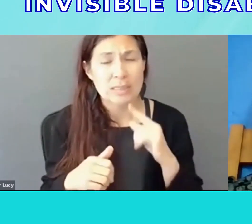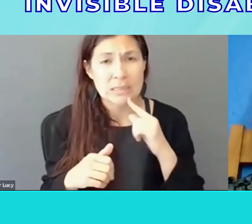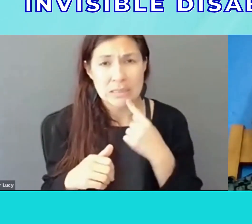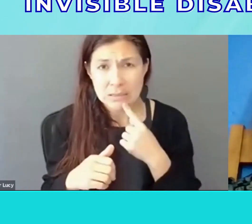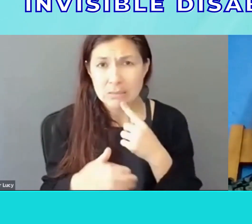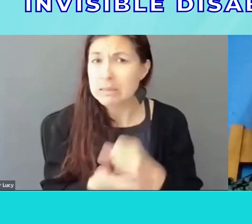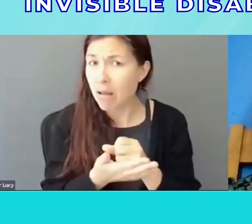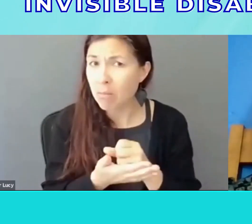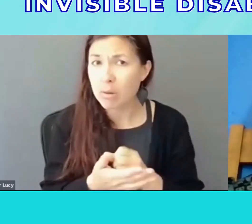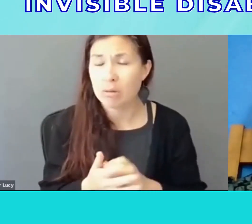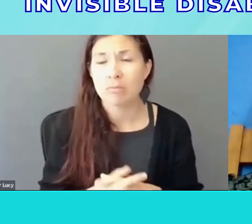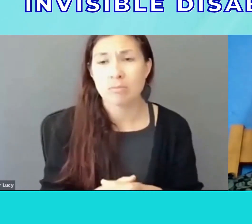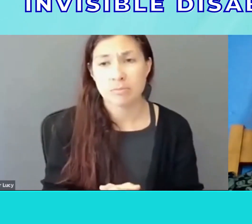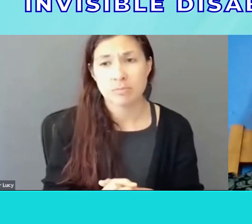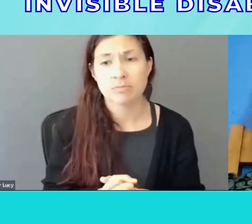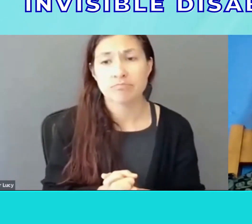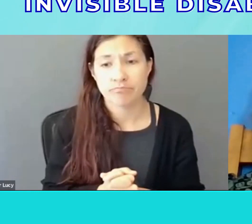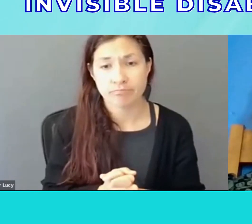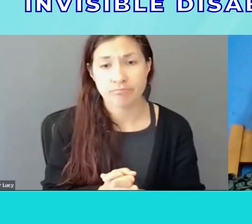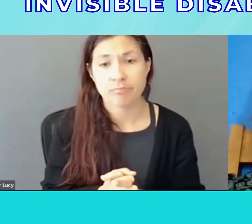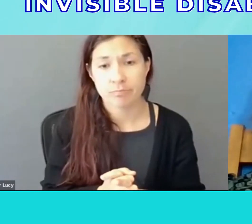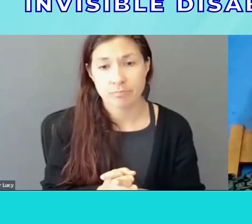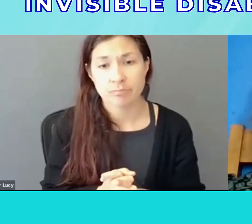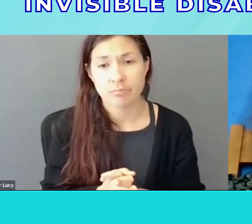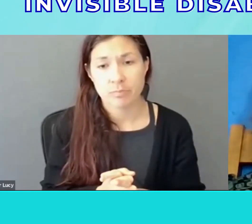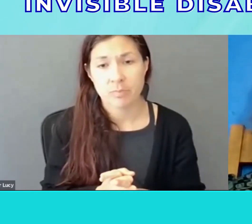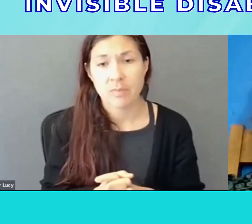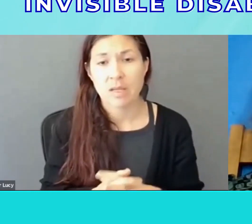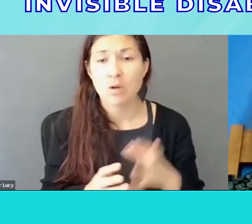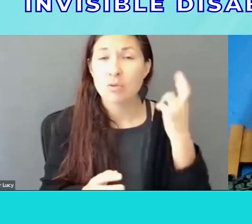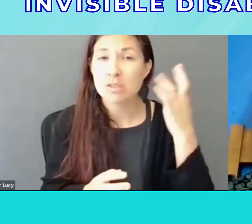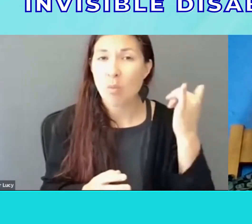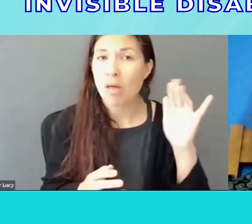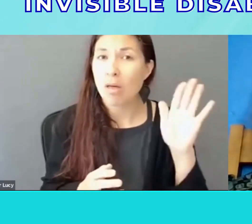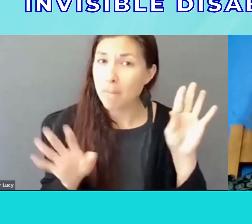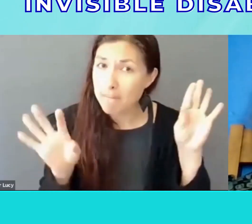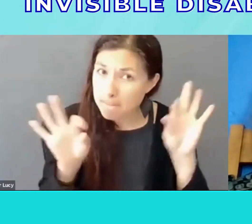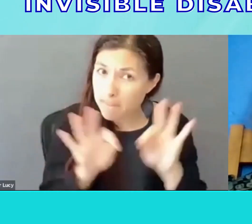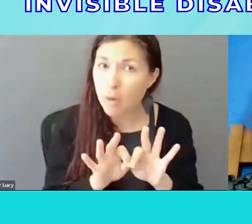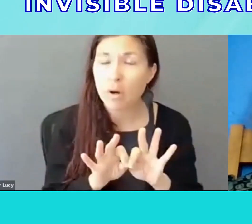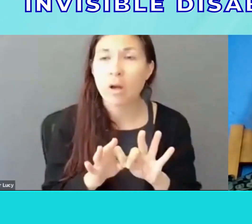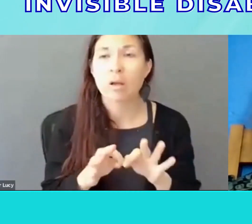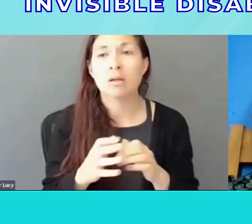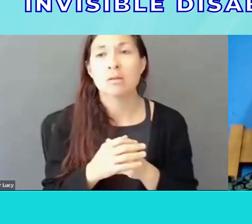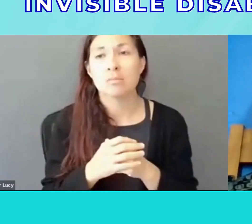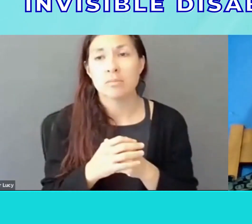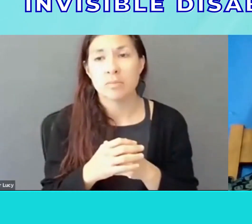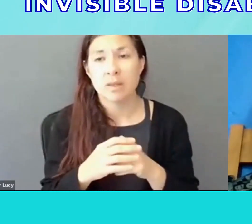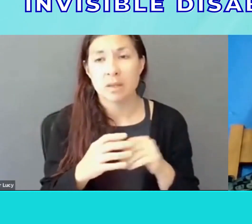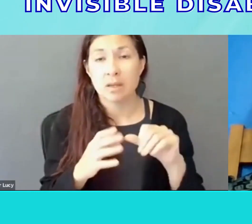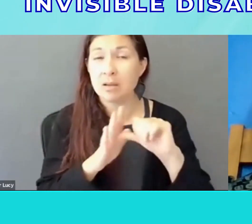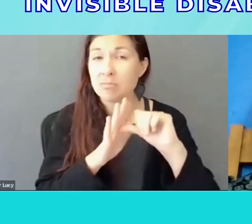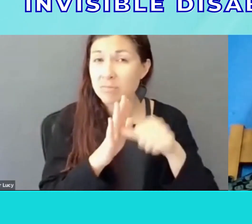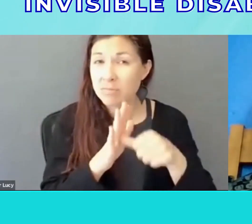circulation to be able to make sure that you can tolerate standing up without passing out. And